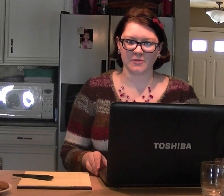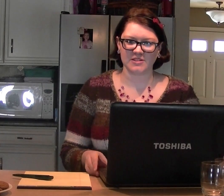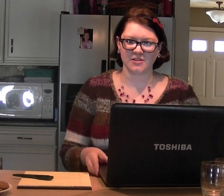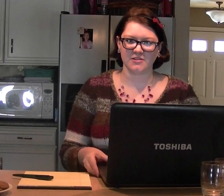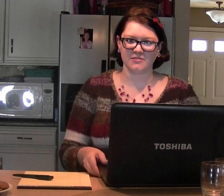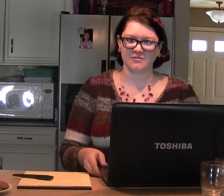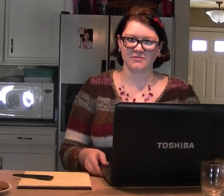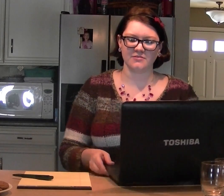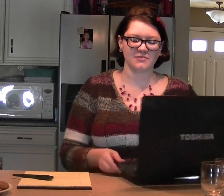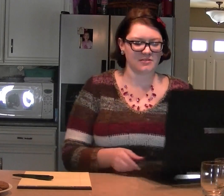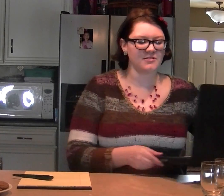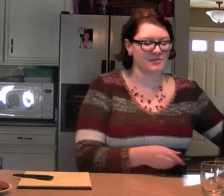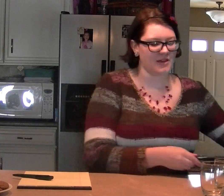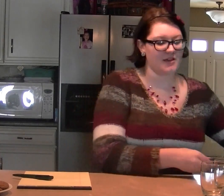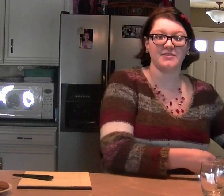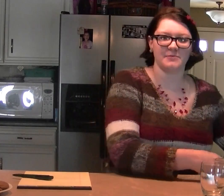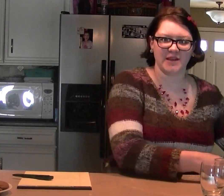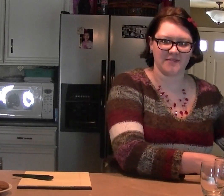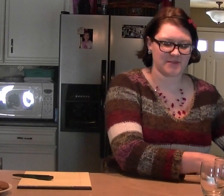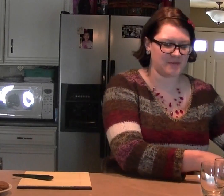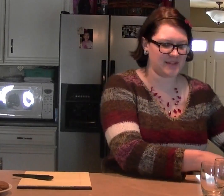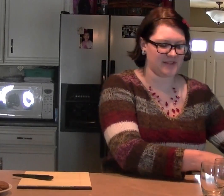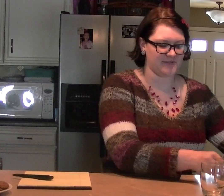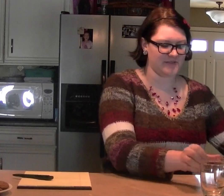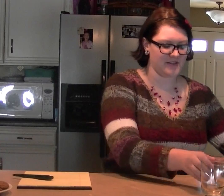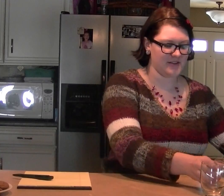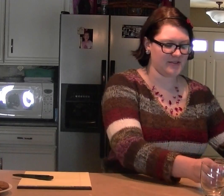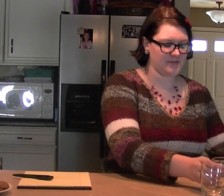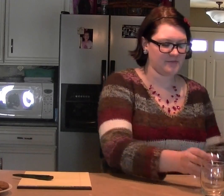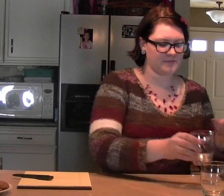start? Okay, I think I'm gonna have some myself.